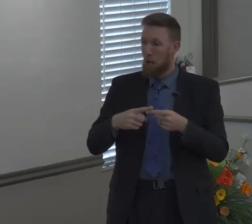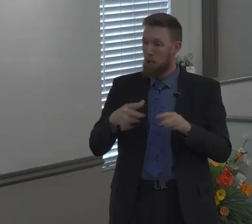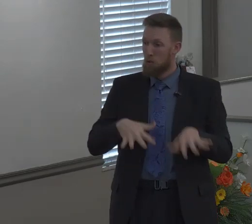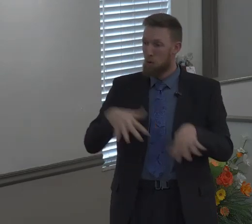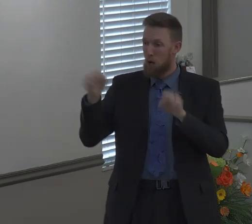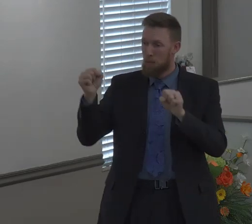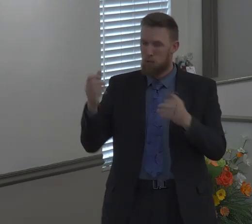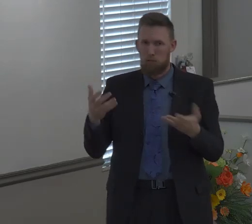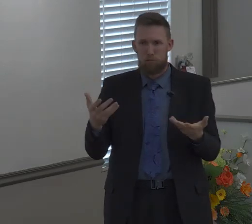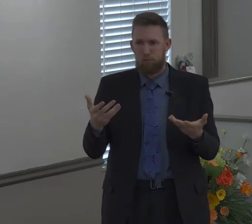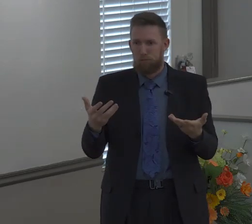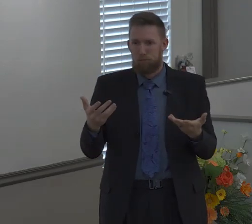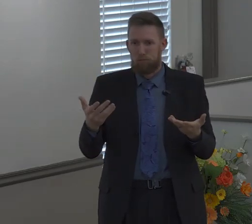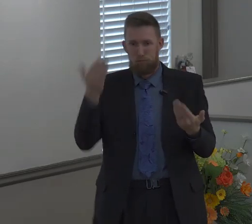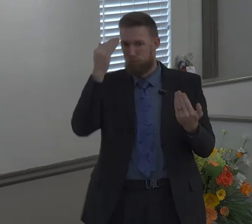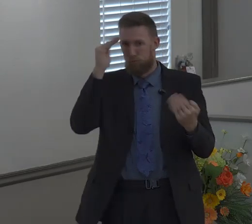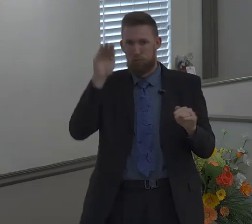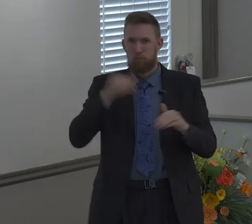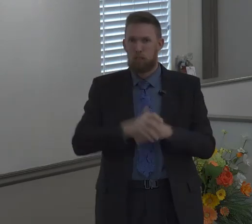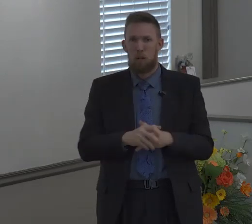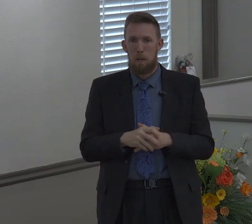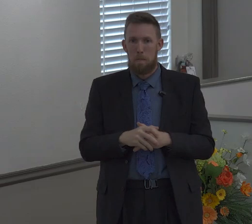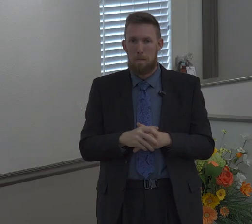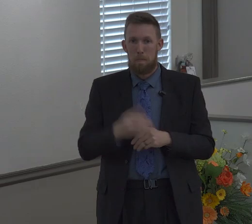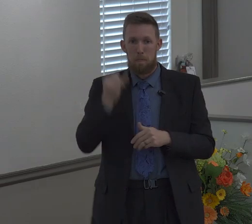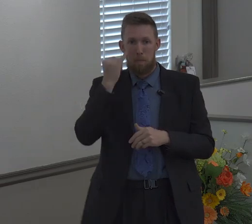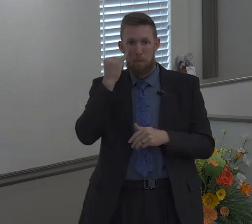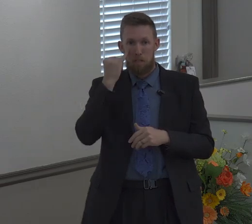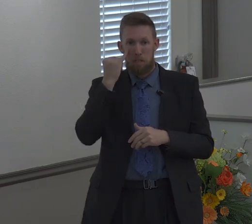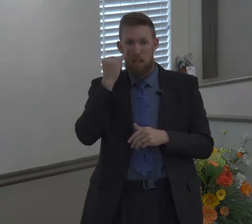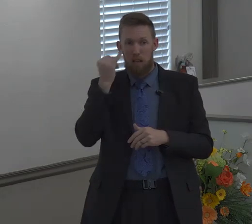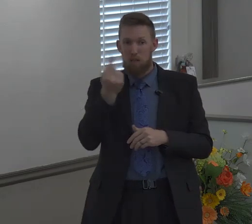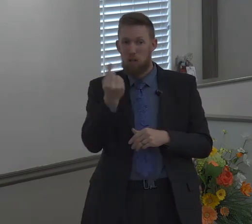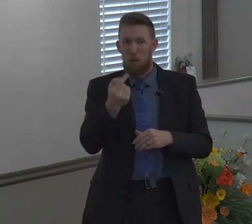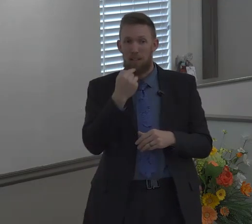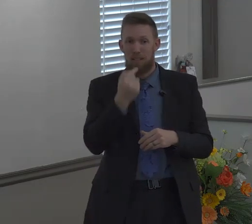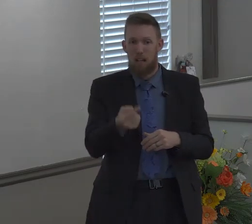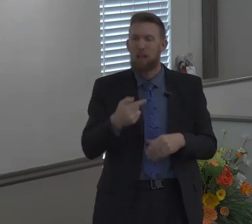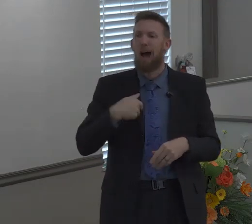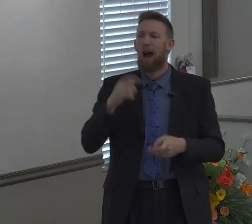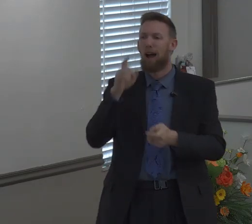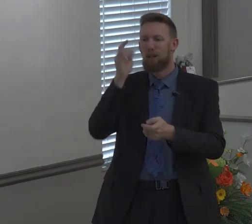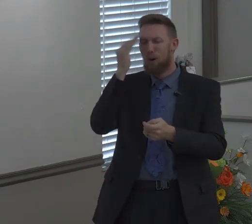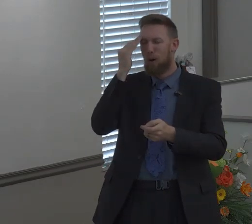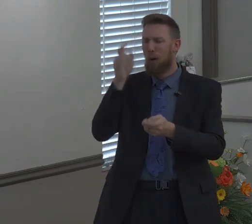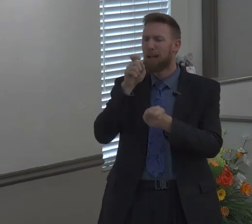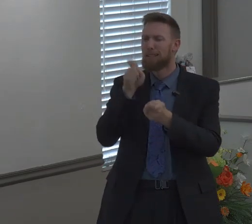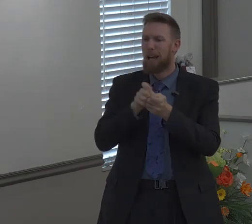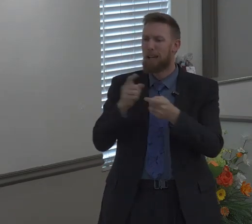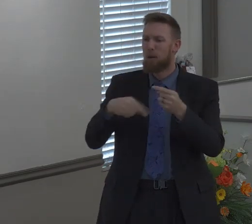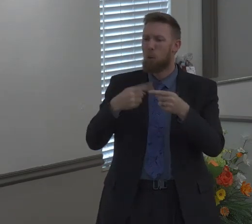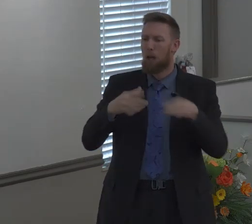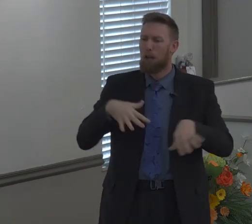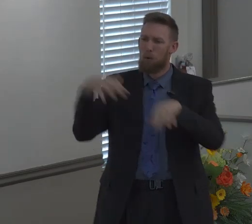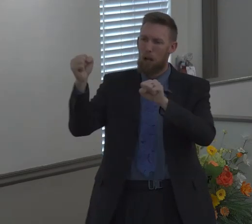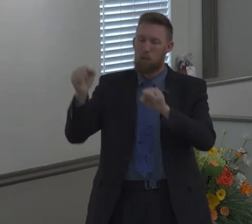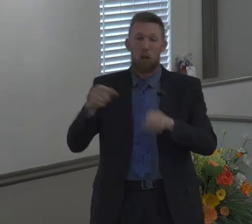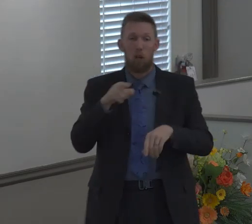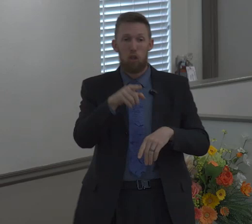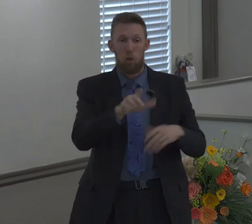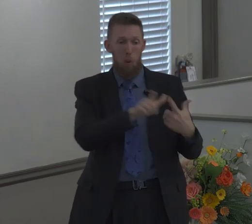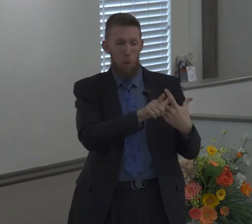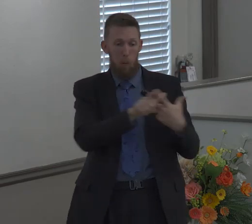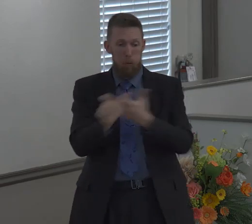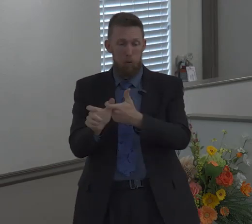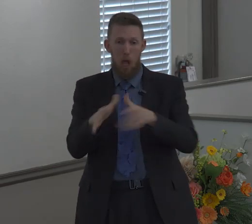tell me, when is the rapture? Well, we don't know that. And by the way, if anybody tells you they do know that, run as fast as you